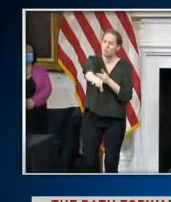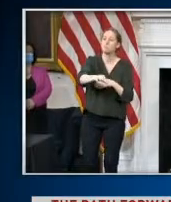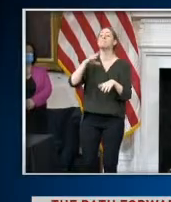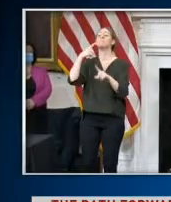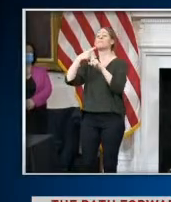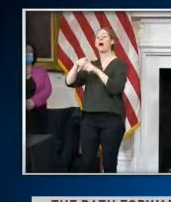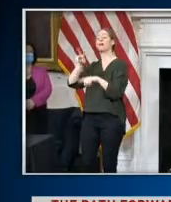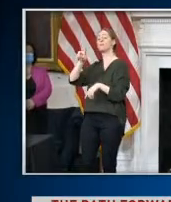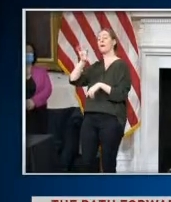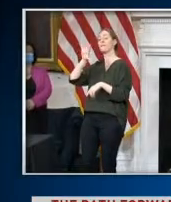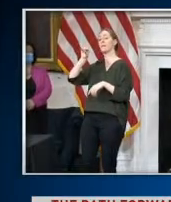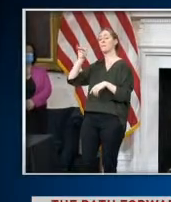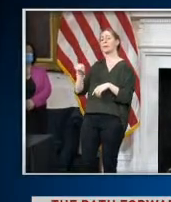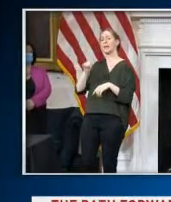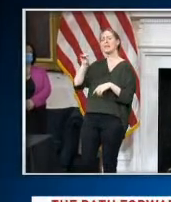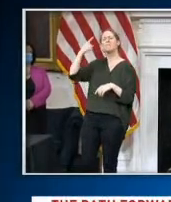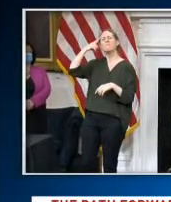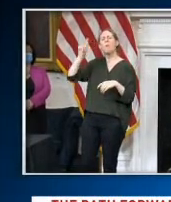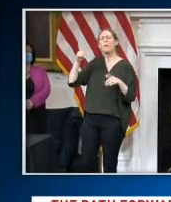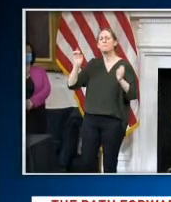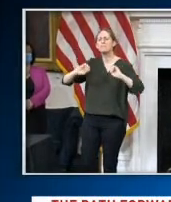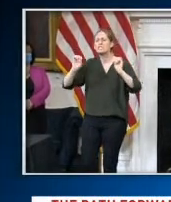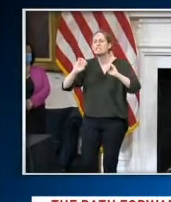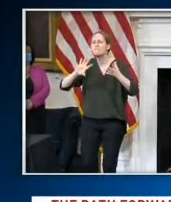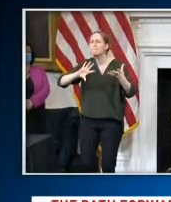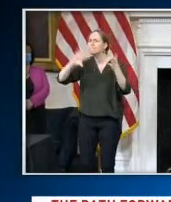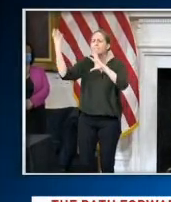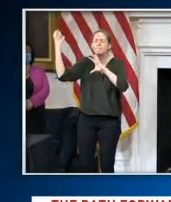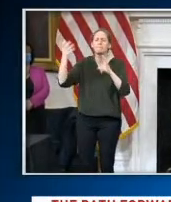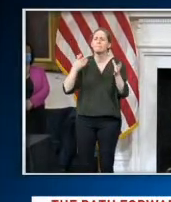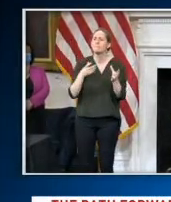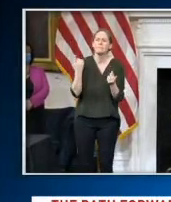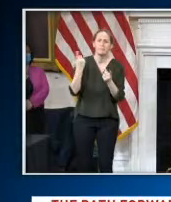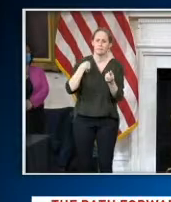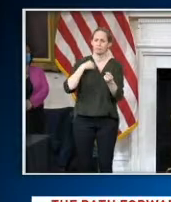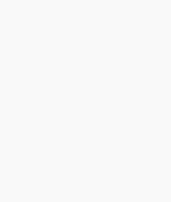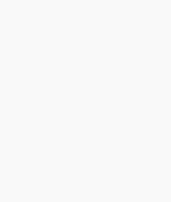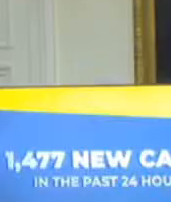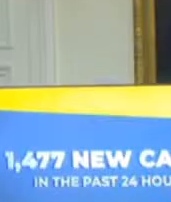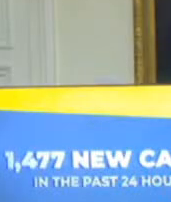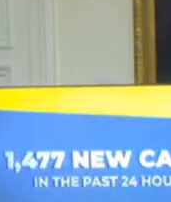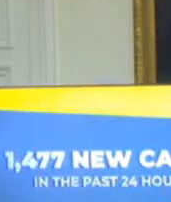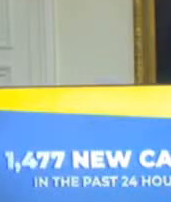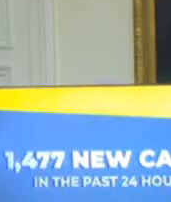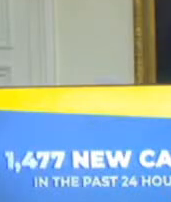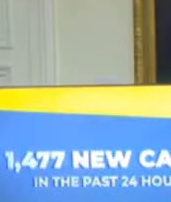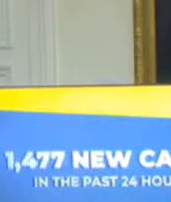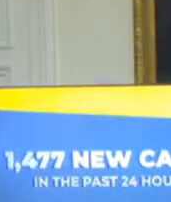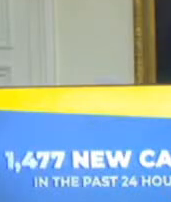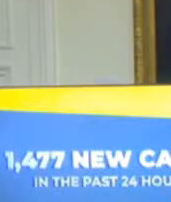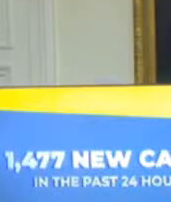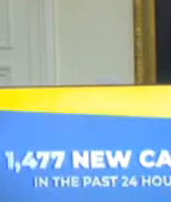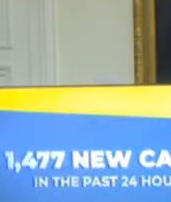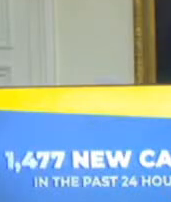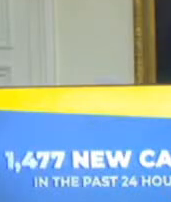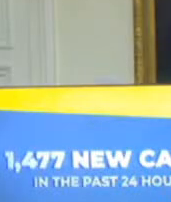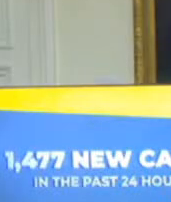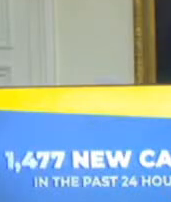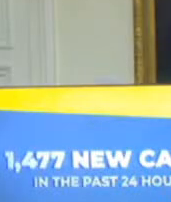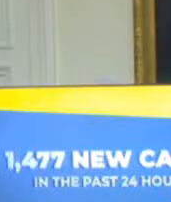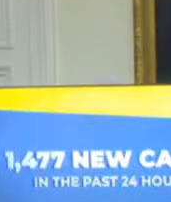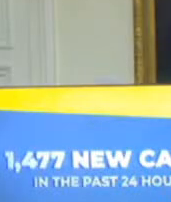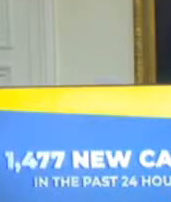for emergency economic relief, including more than 10,000 grants and loans to small businesses